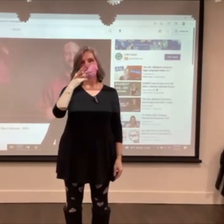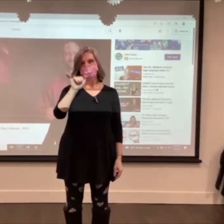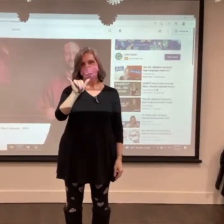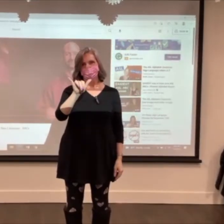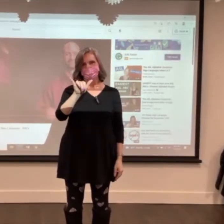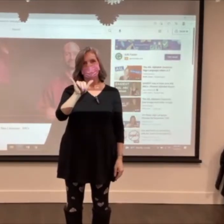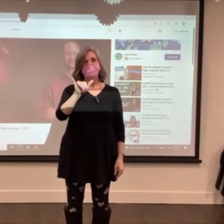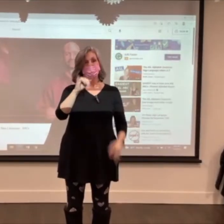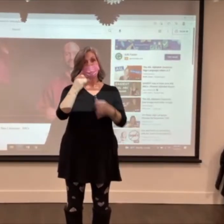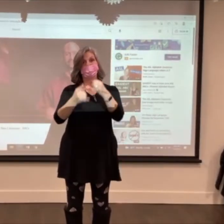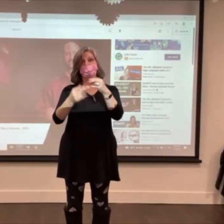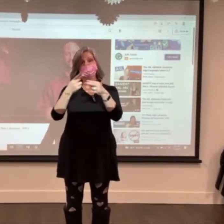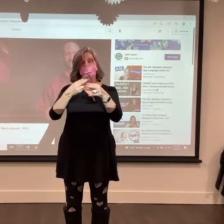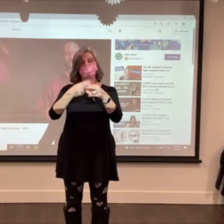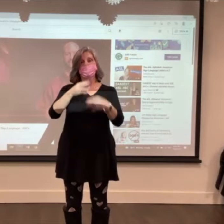K-A-F-I. And then my last name,